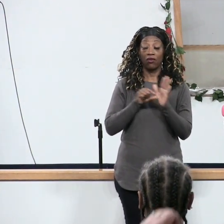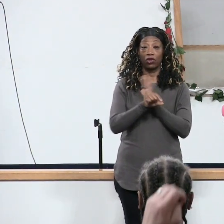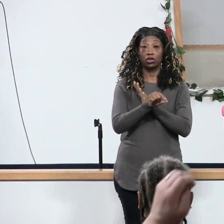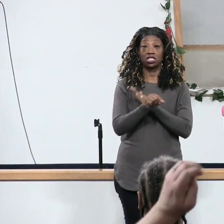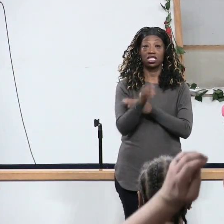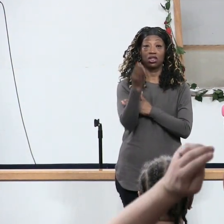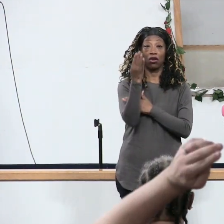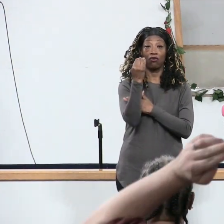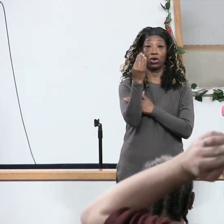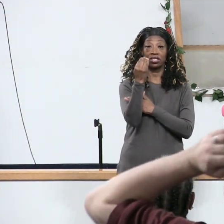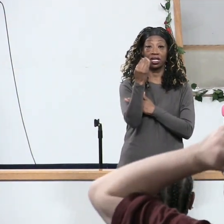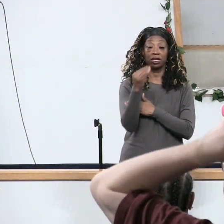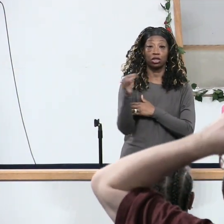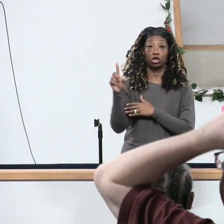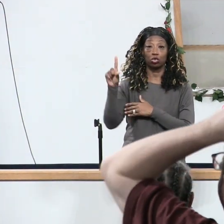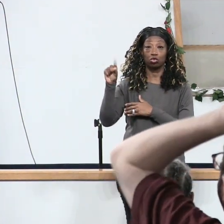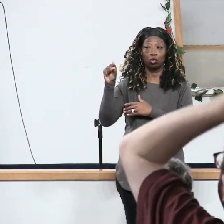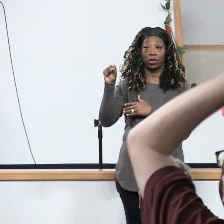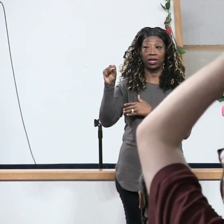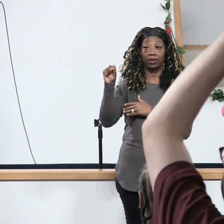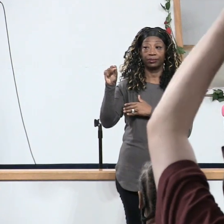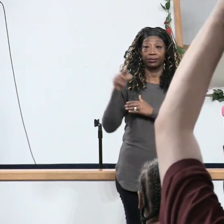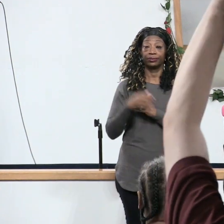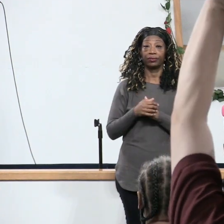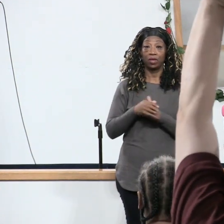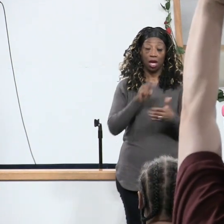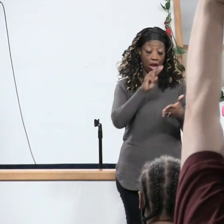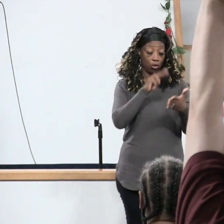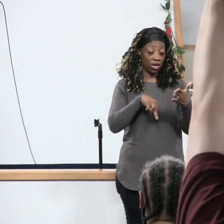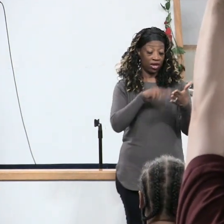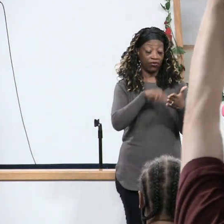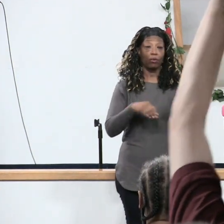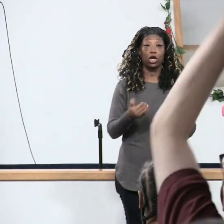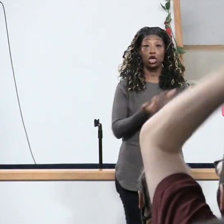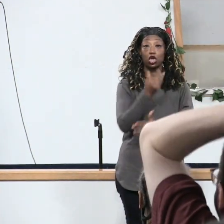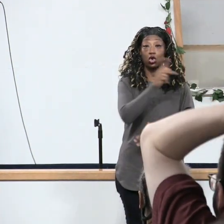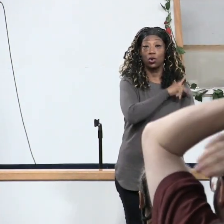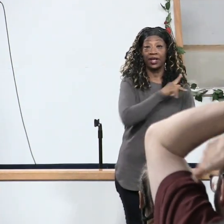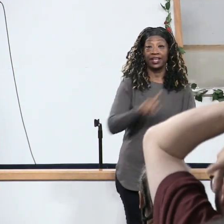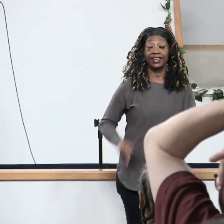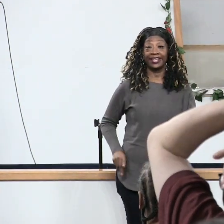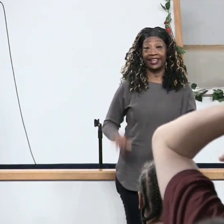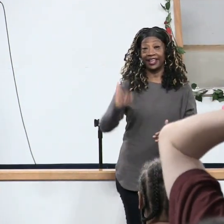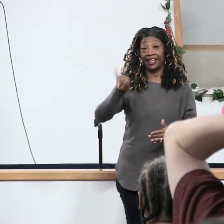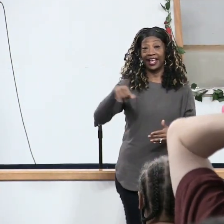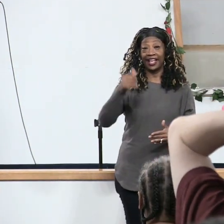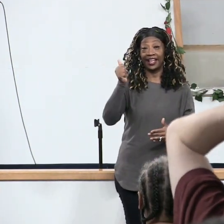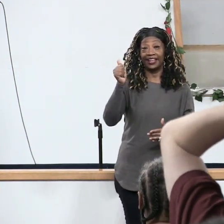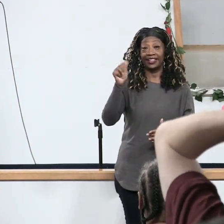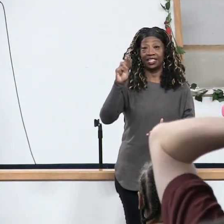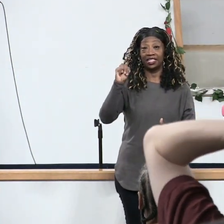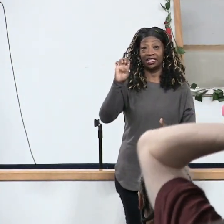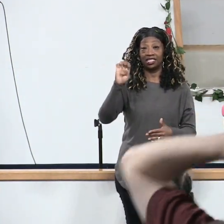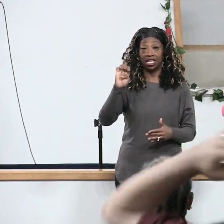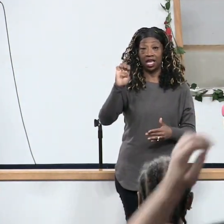Verses 14 through 20. I'm reading from the New King James Version.